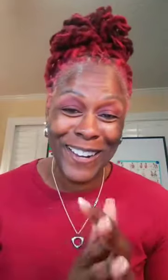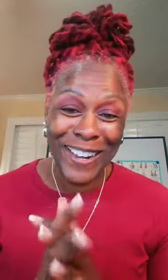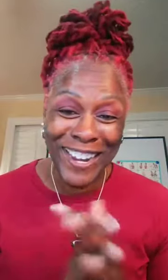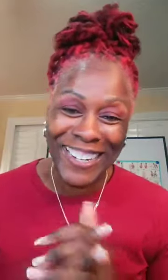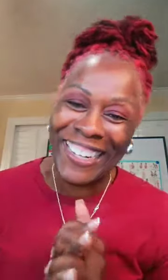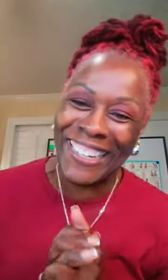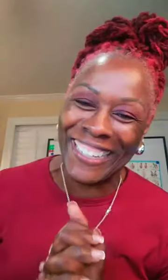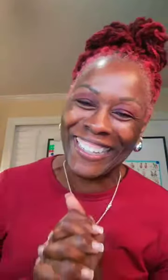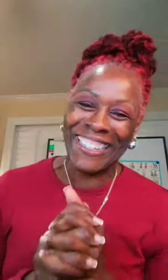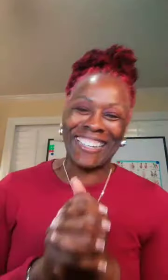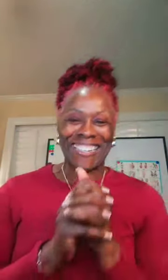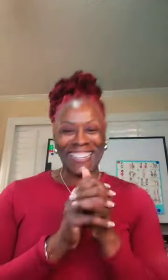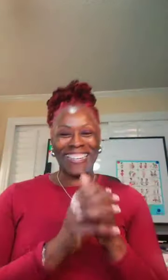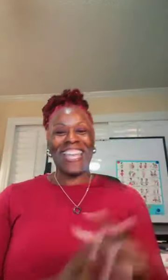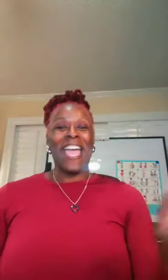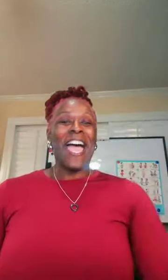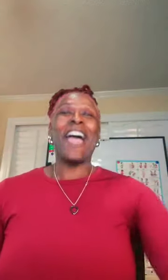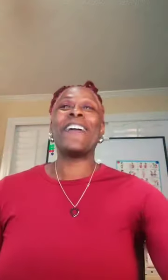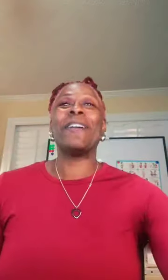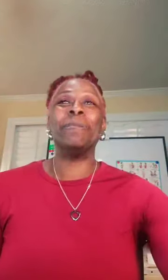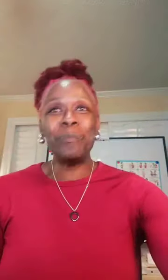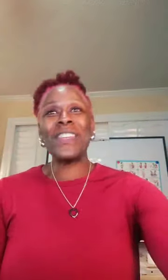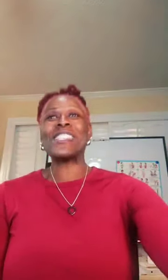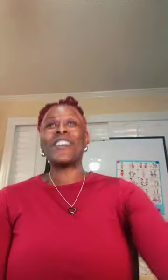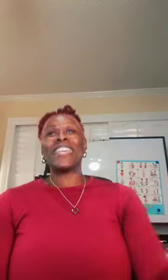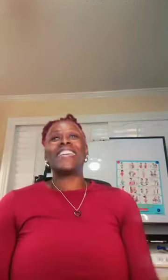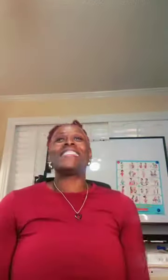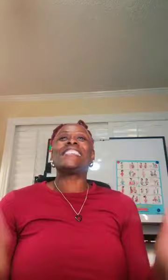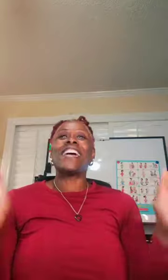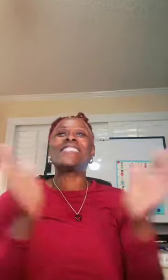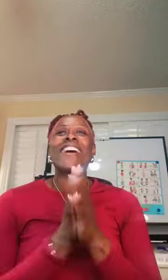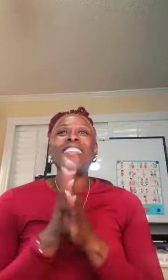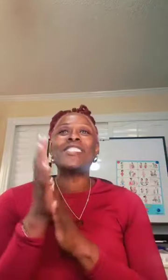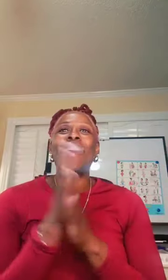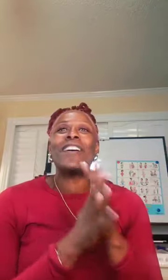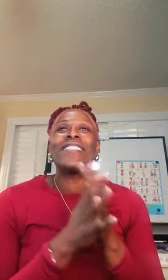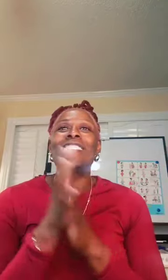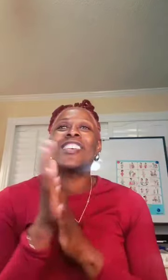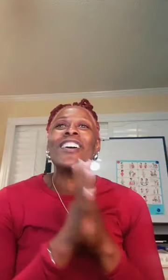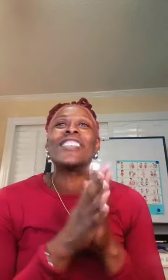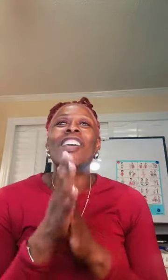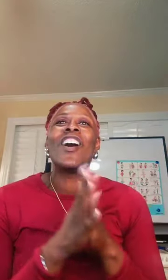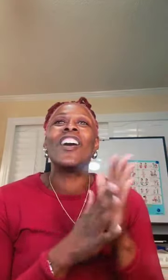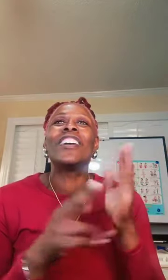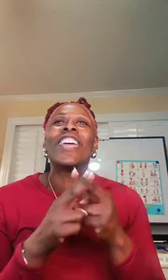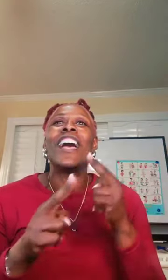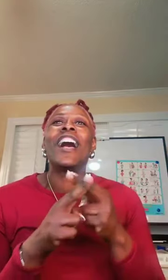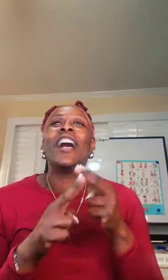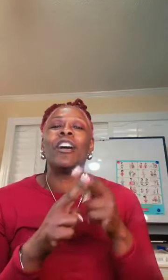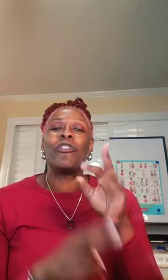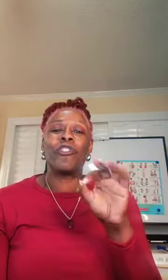right. All right. So again, the song is called